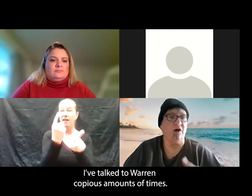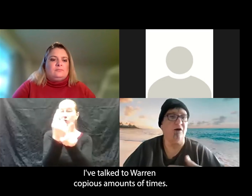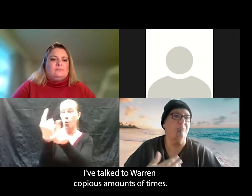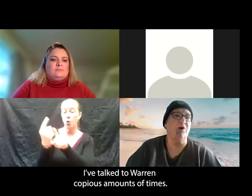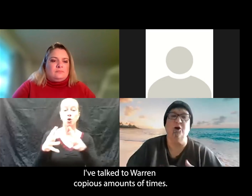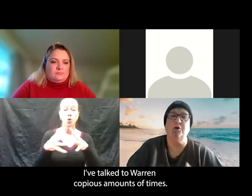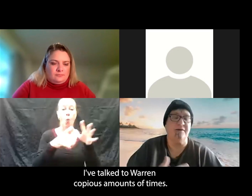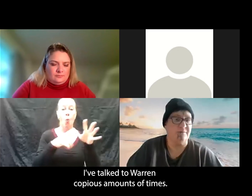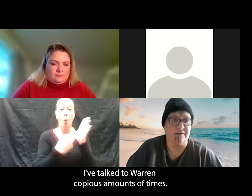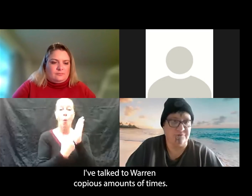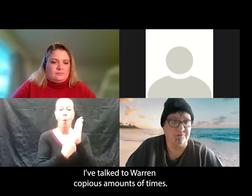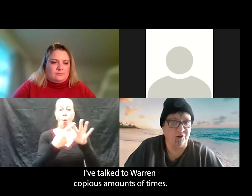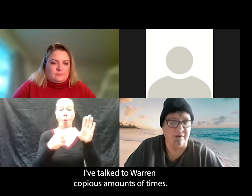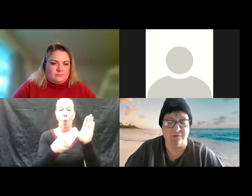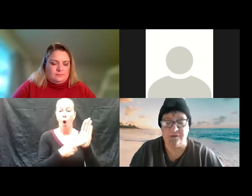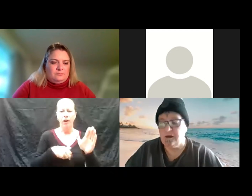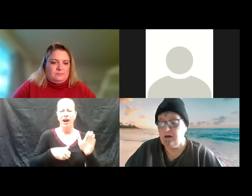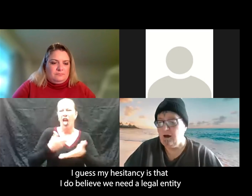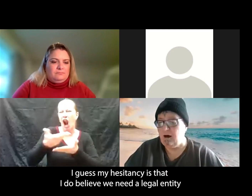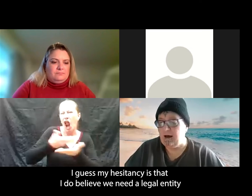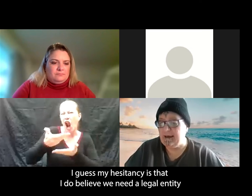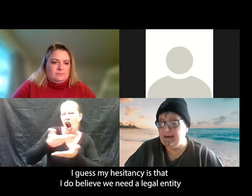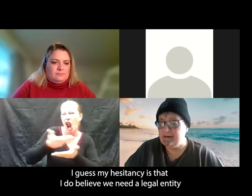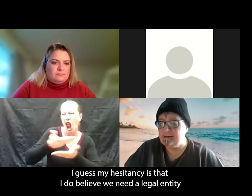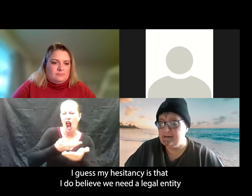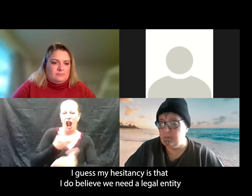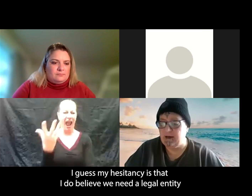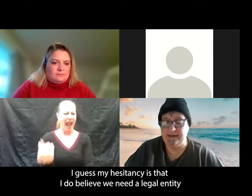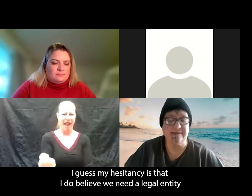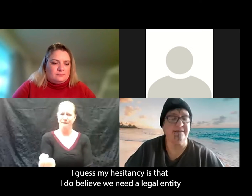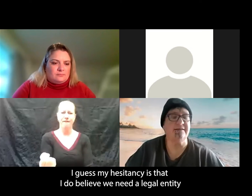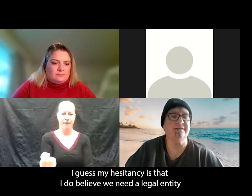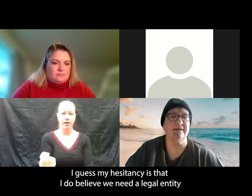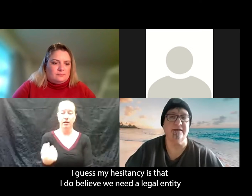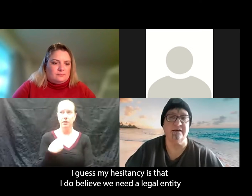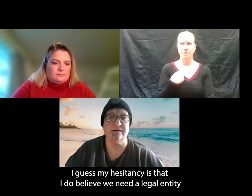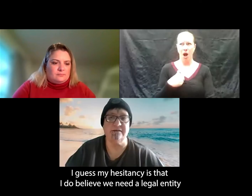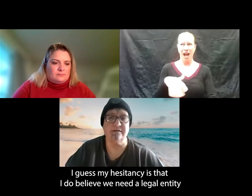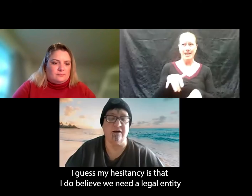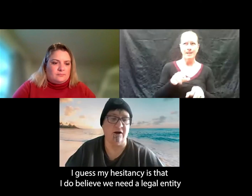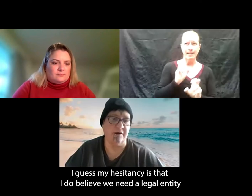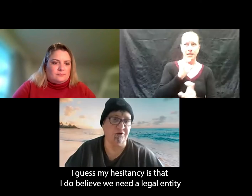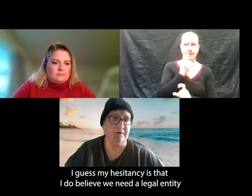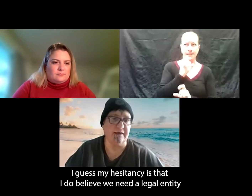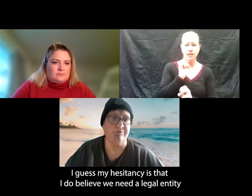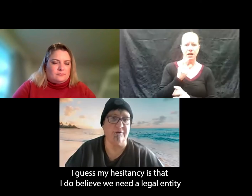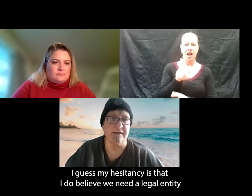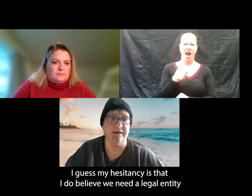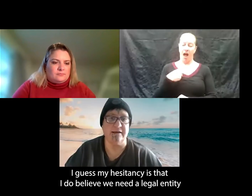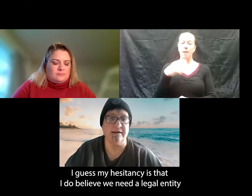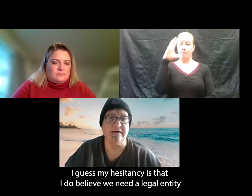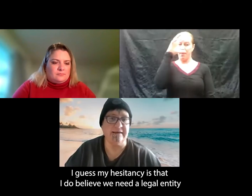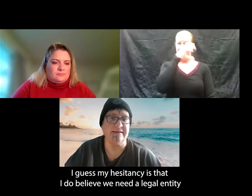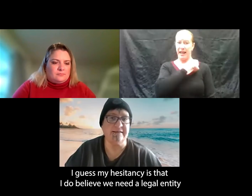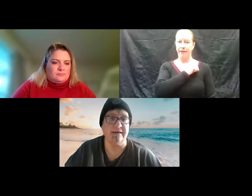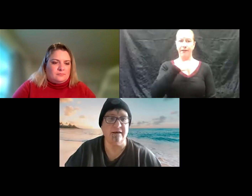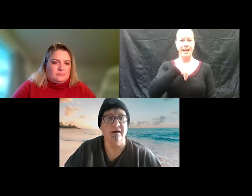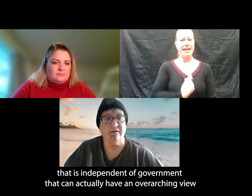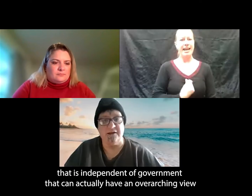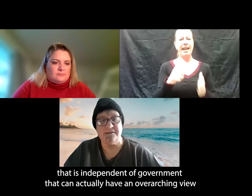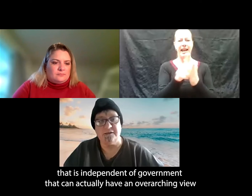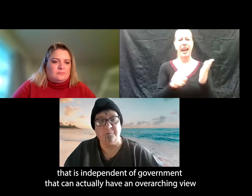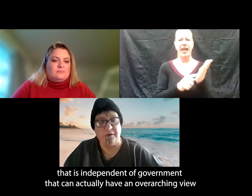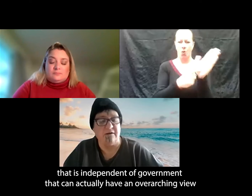Warren copious amounts of times. I guess my hesitancy is that I do believe we need a legal